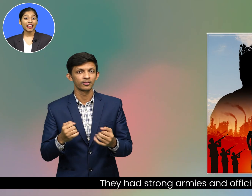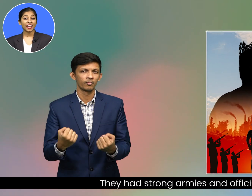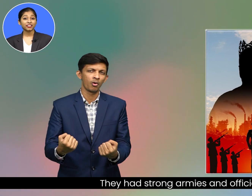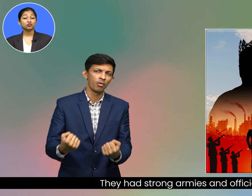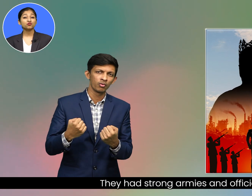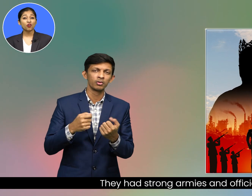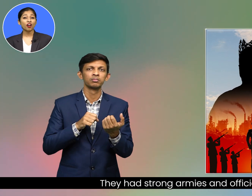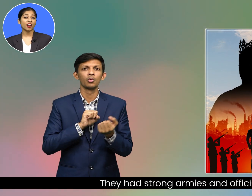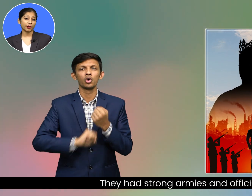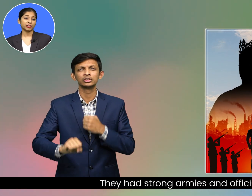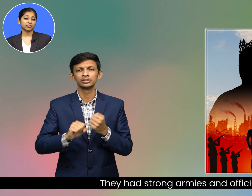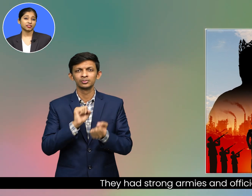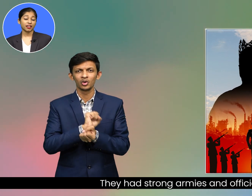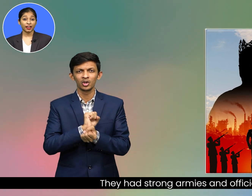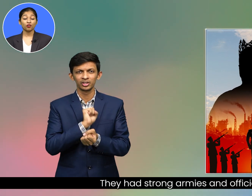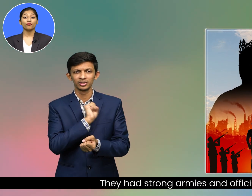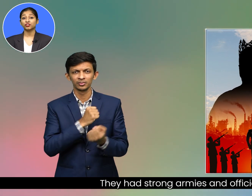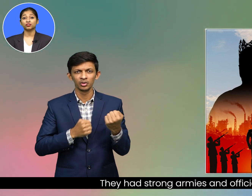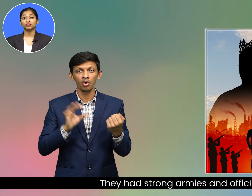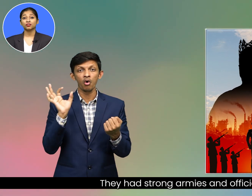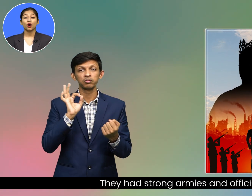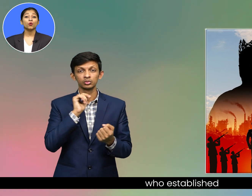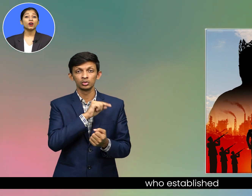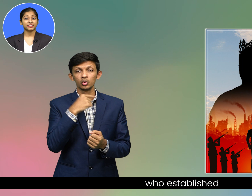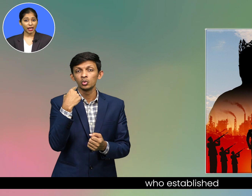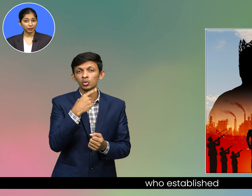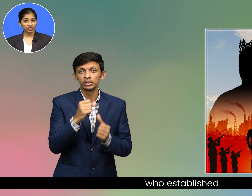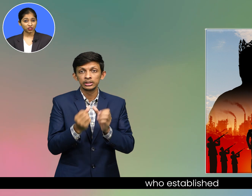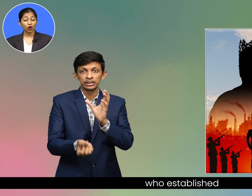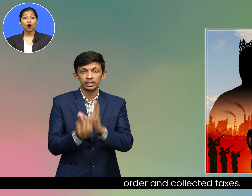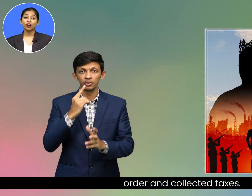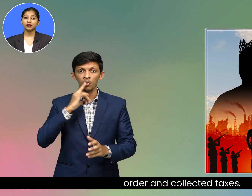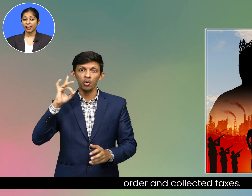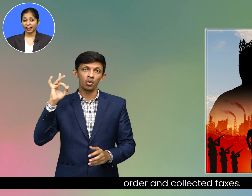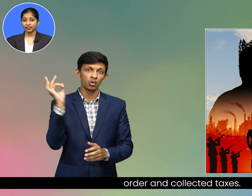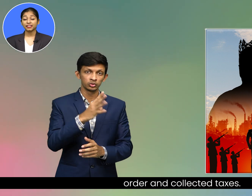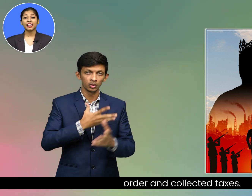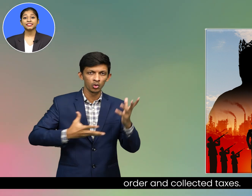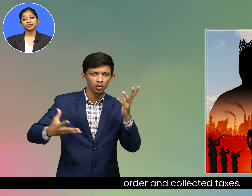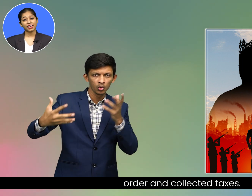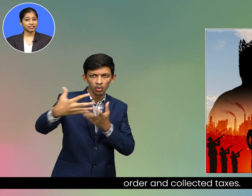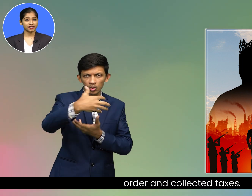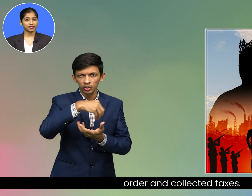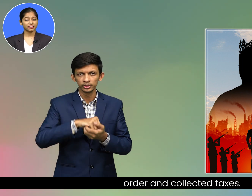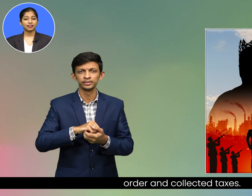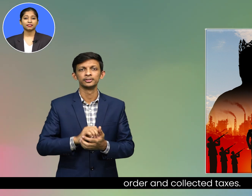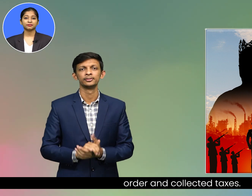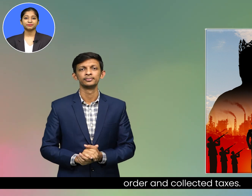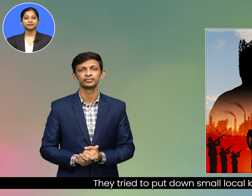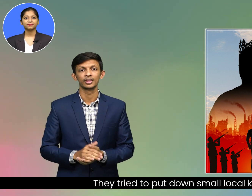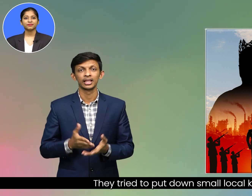They had strong armies and officials who established order and collected